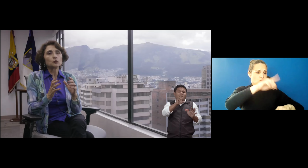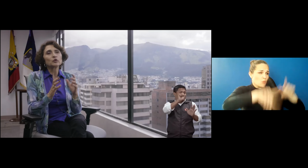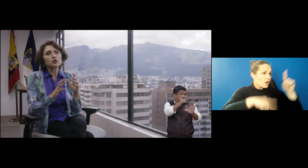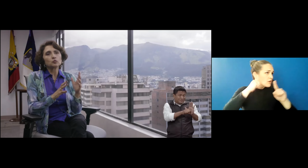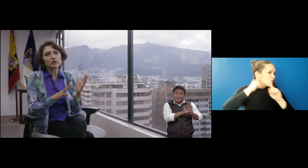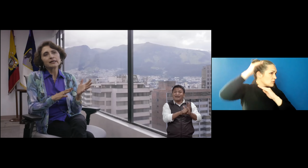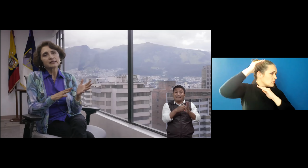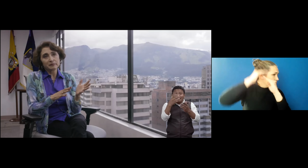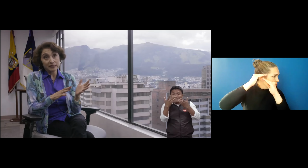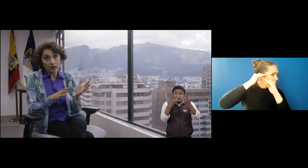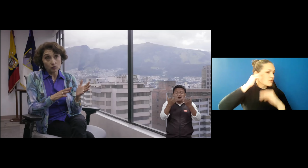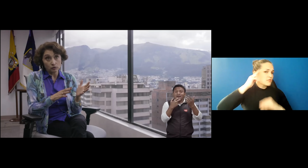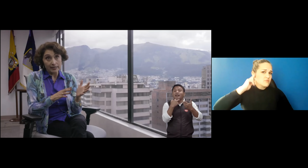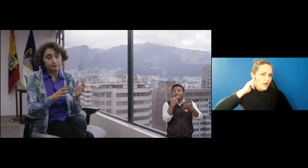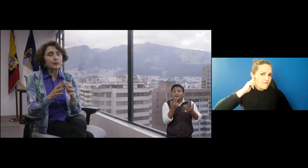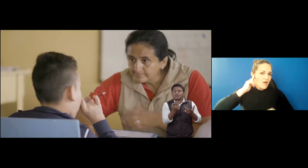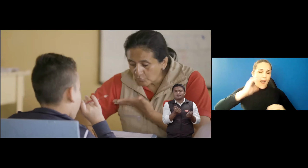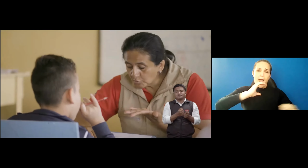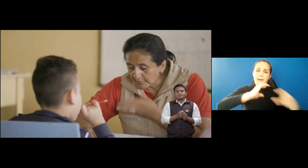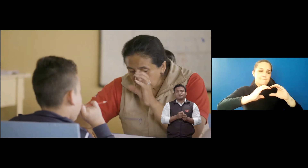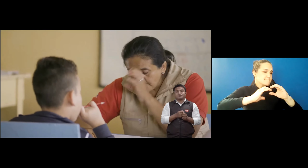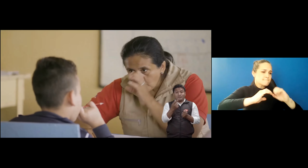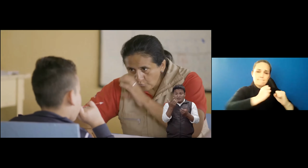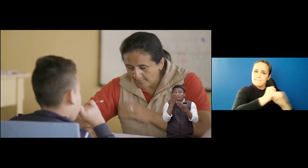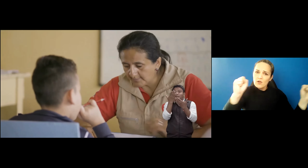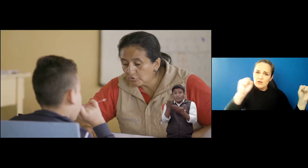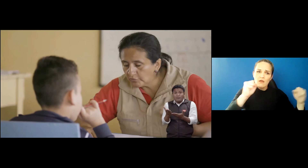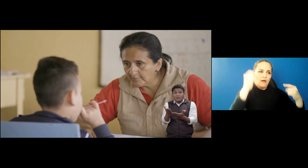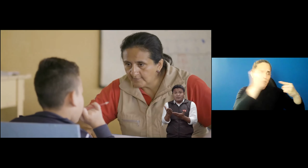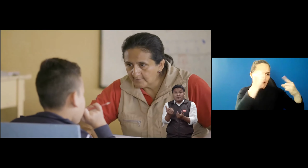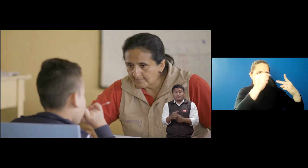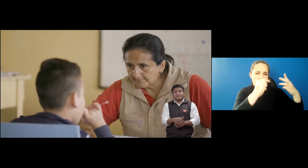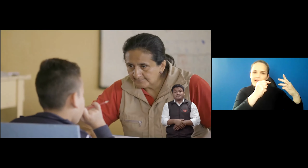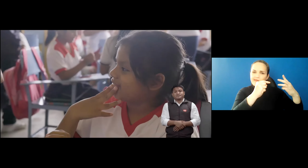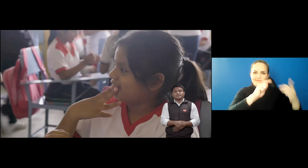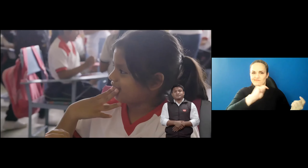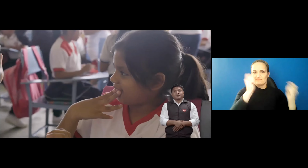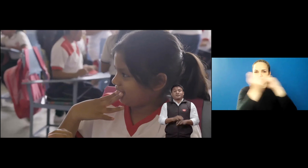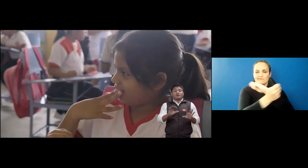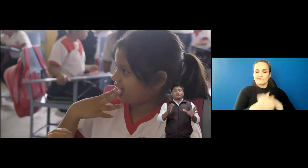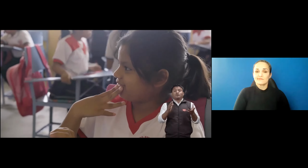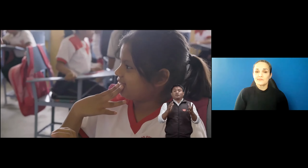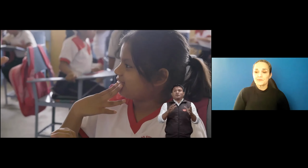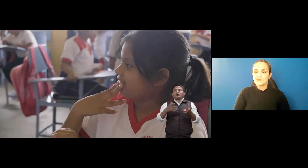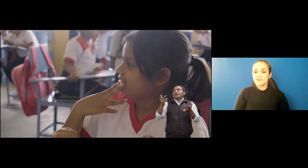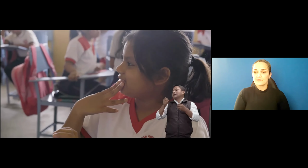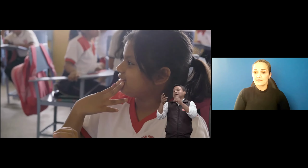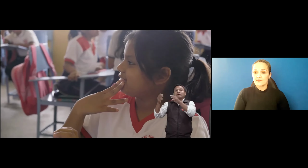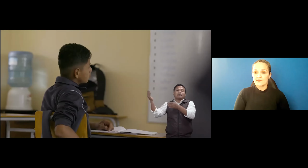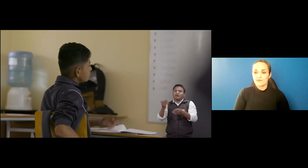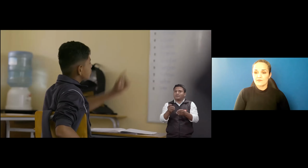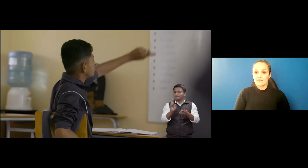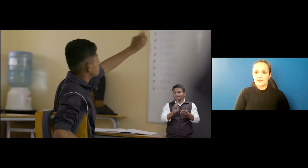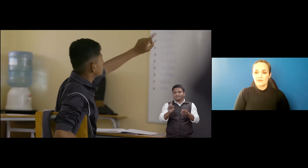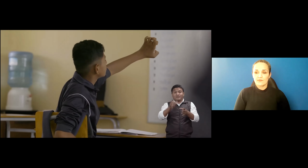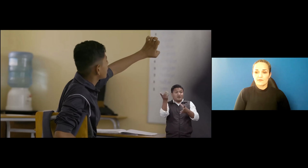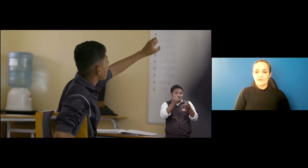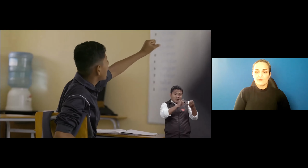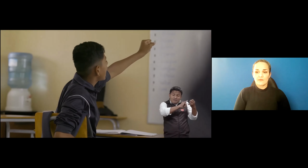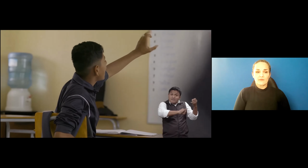this sought to break down the stigma that people who couldn't communicate so easily or in the more established